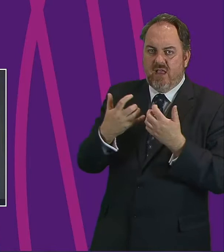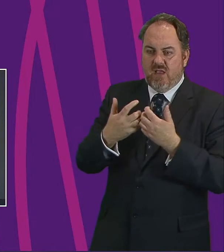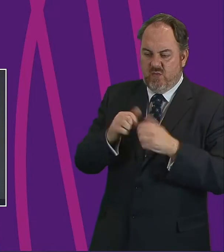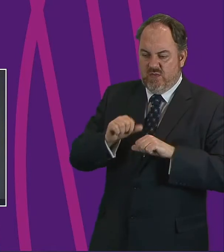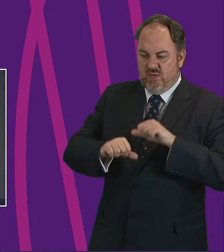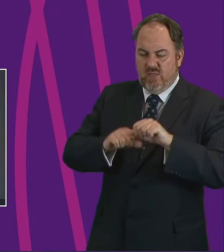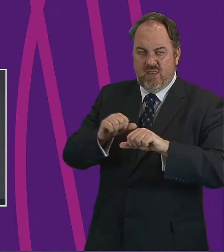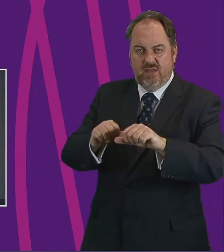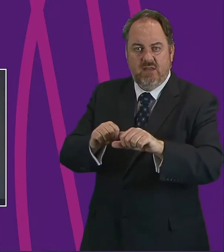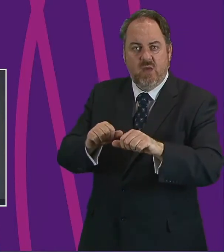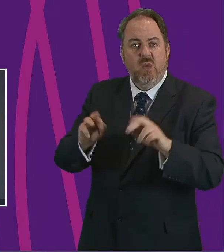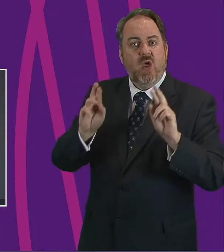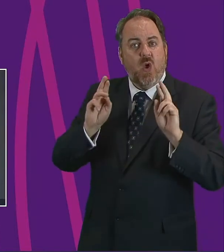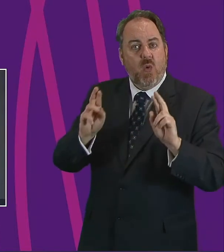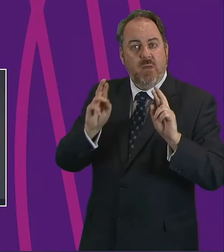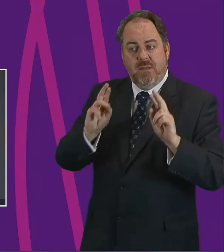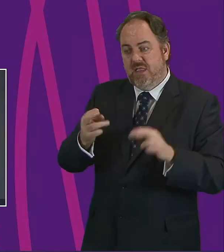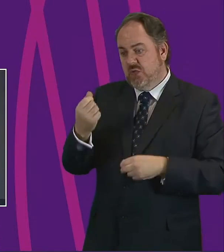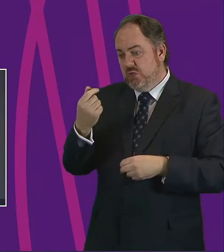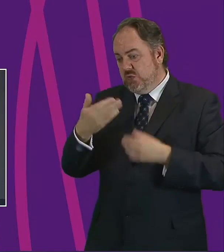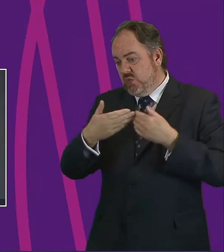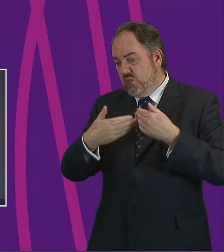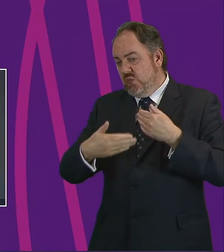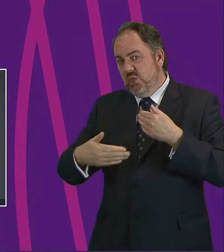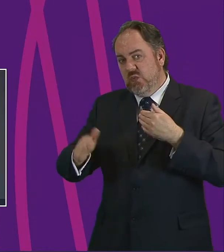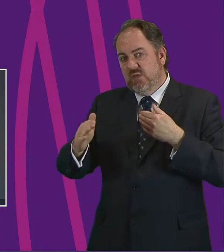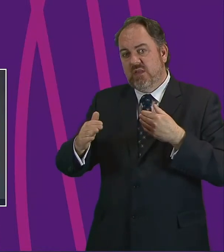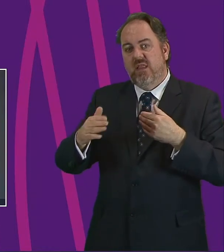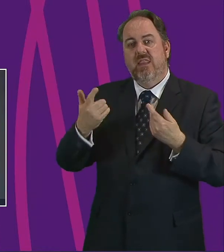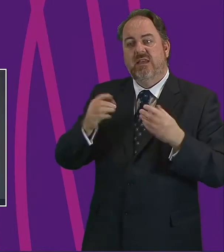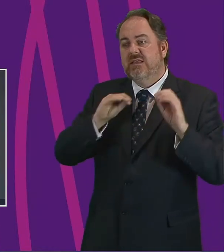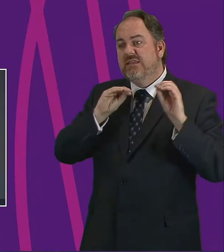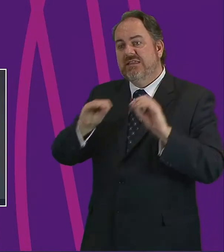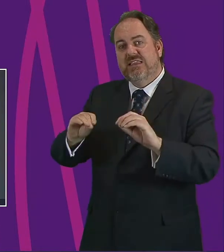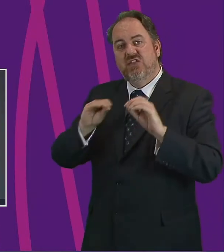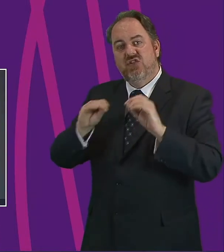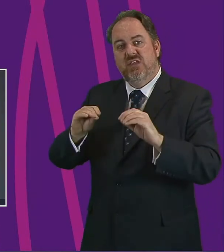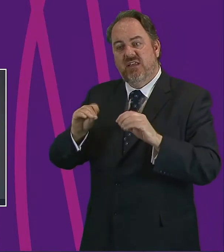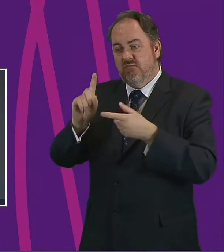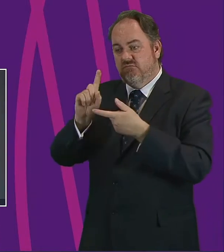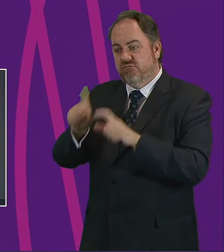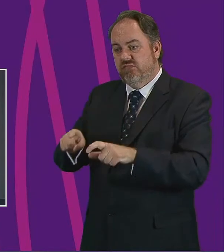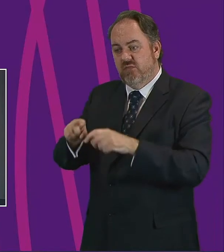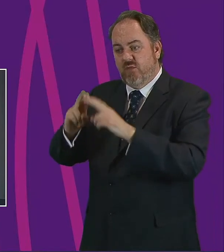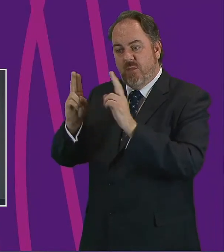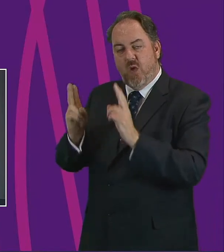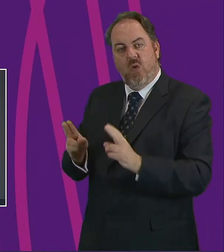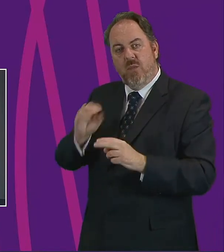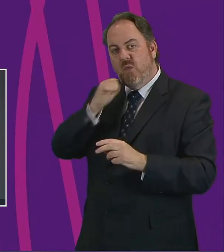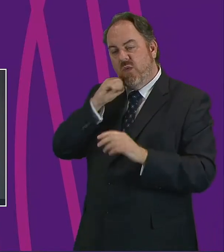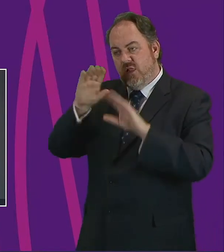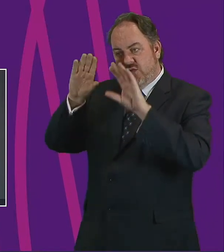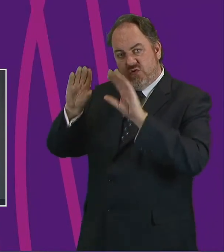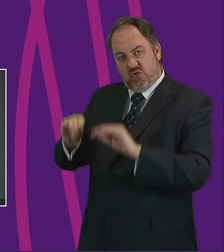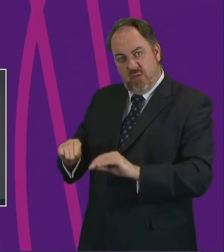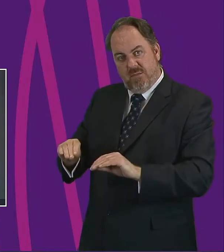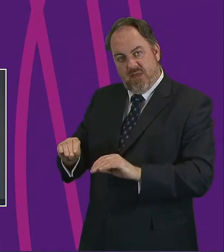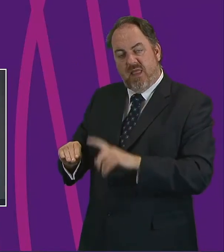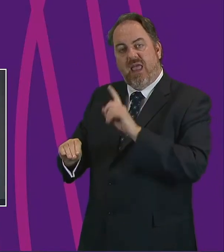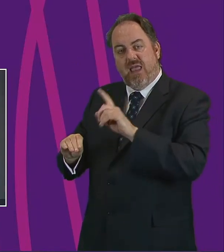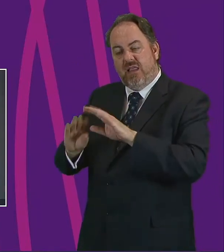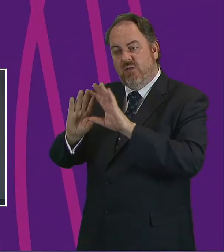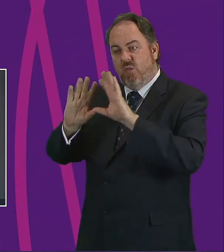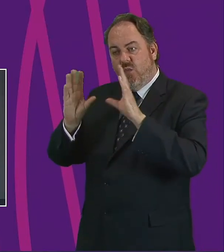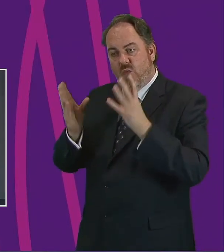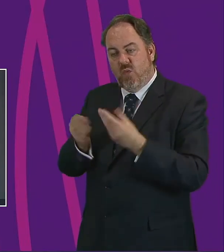I hope to be in a position that we can move away from the blended learning model and into the traditional full formal